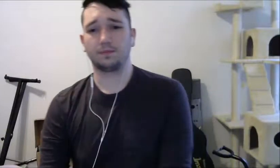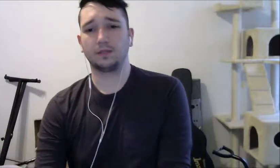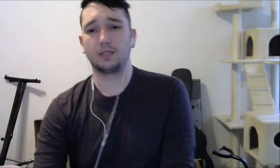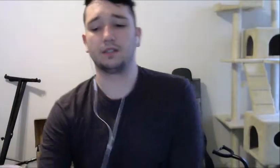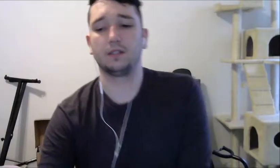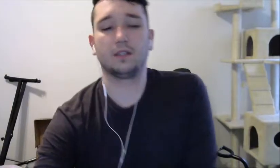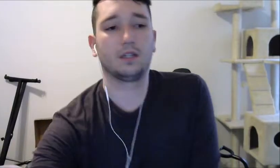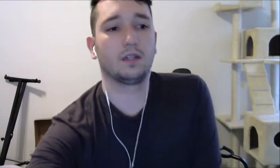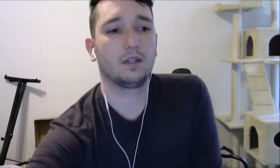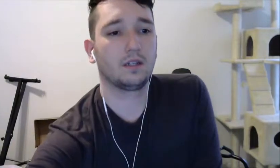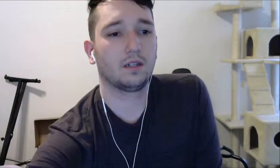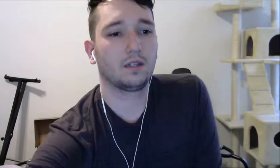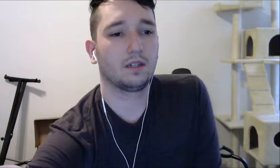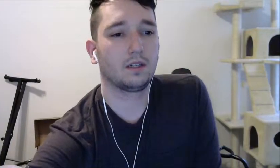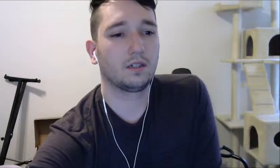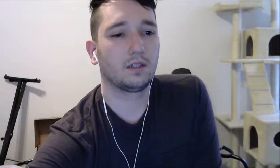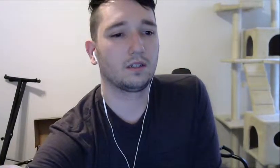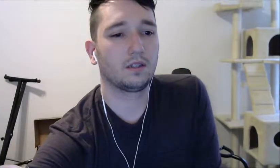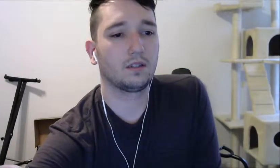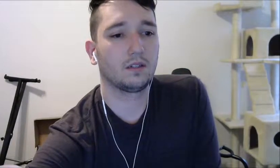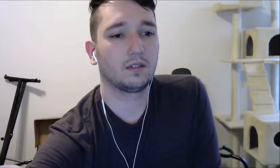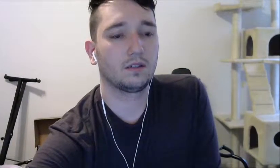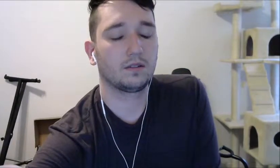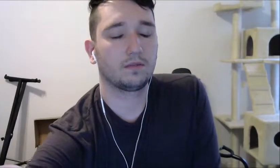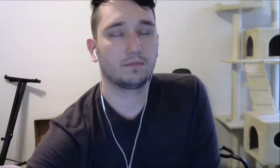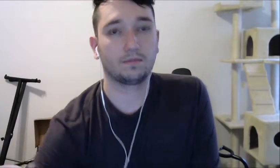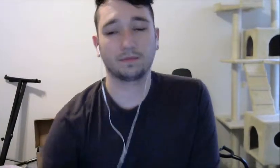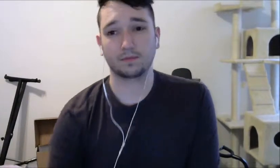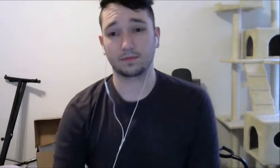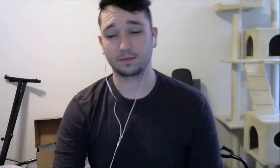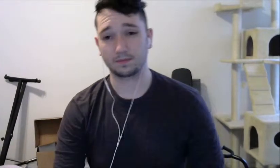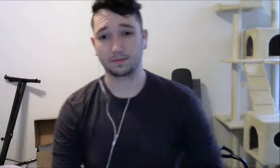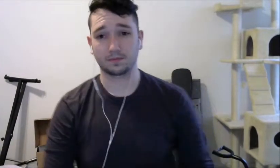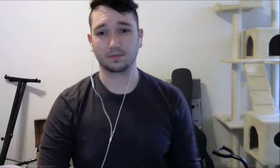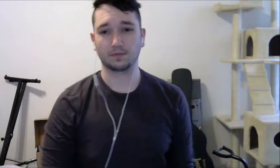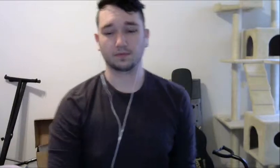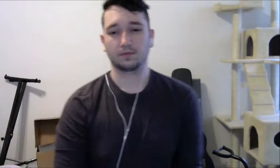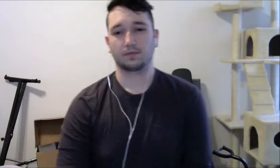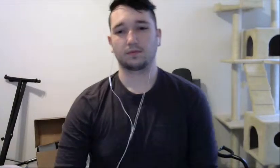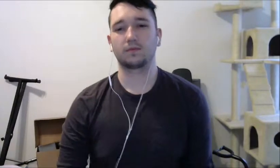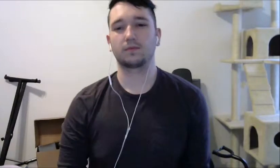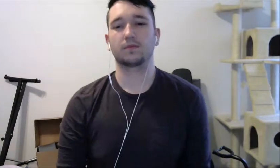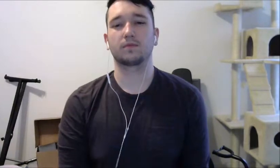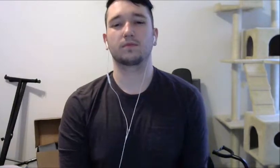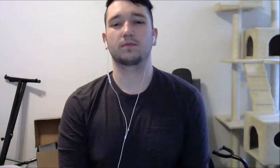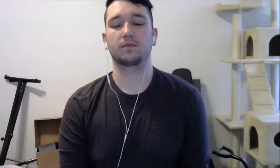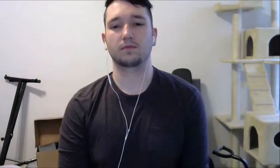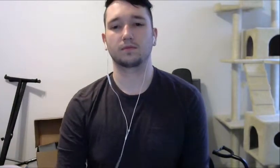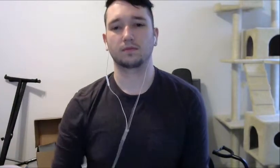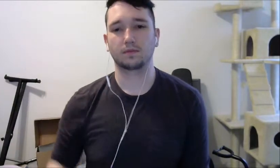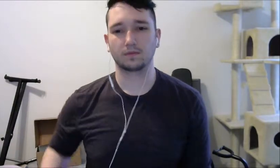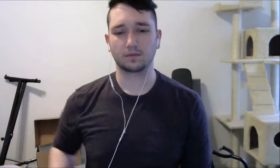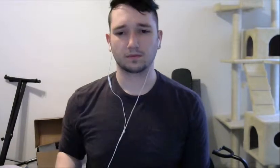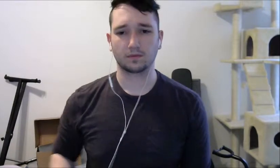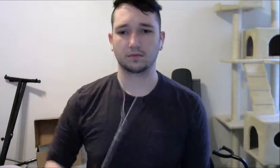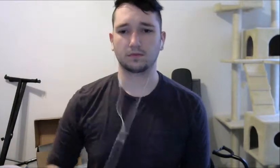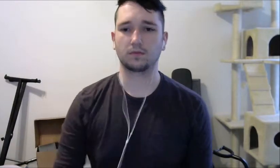purpose of my talk today is to outline the three major trends affecting central cities in the United States.